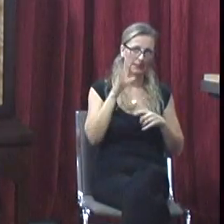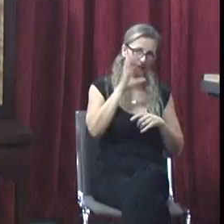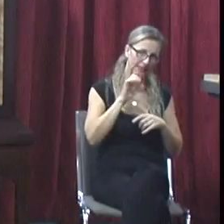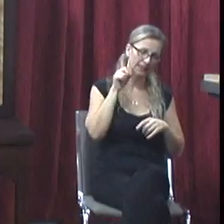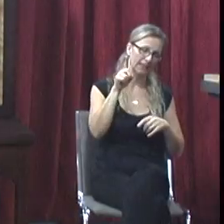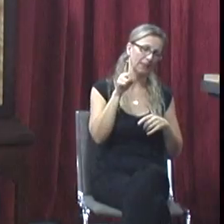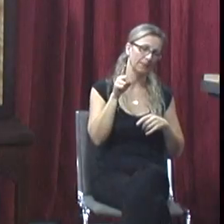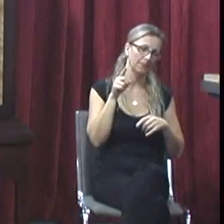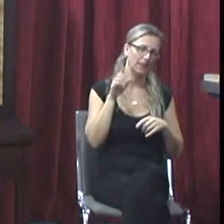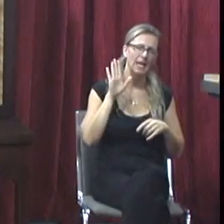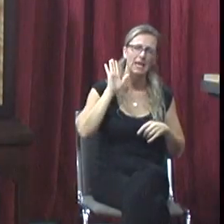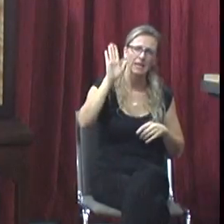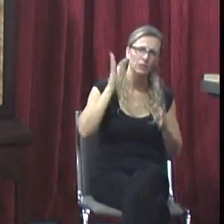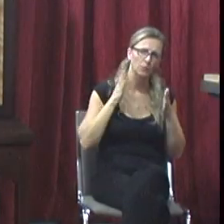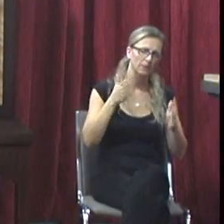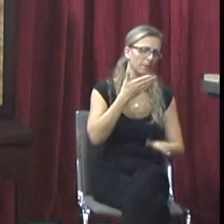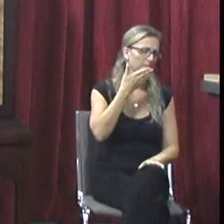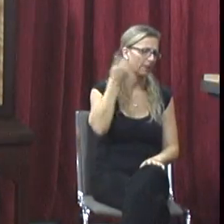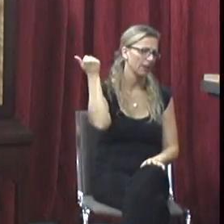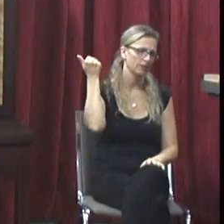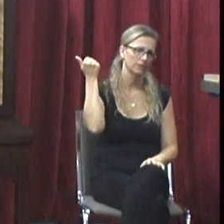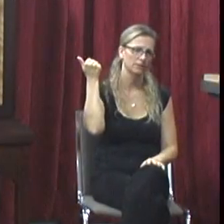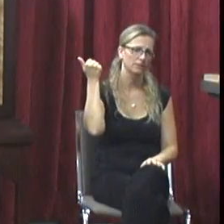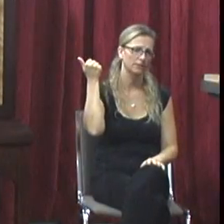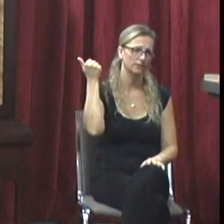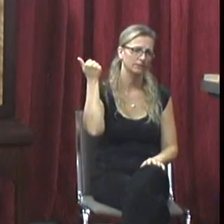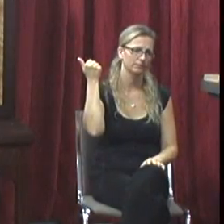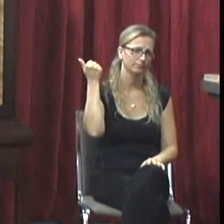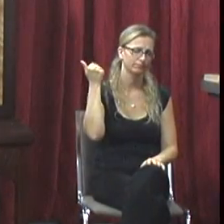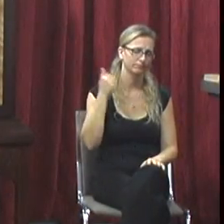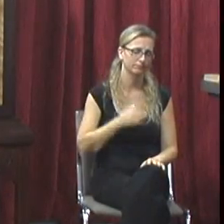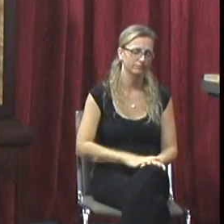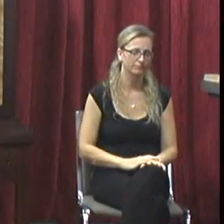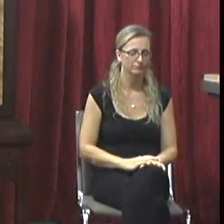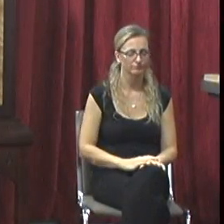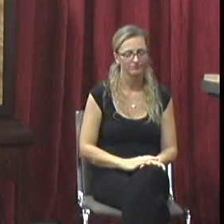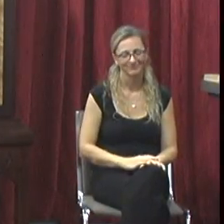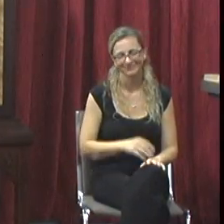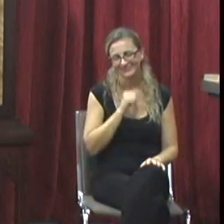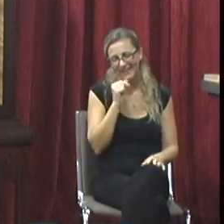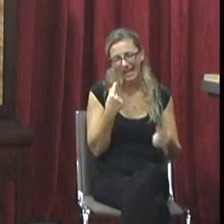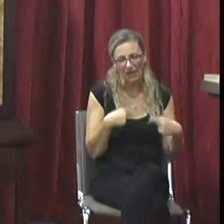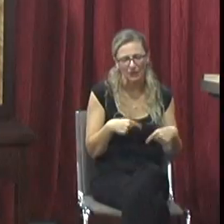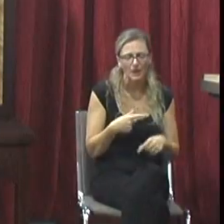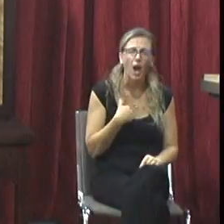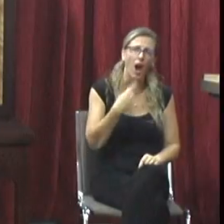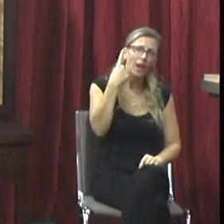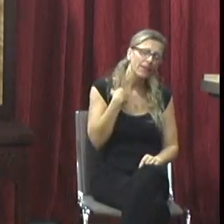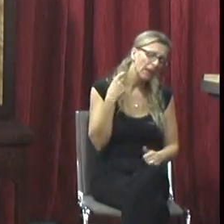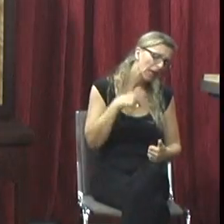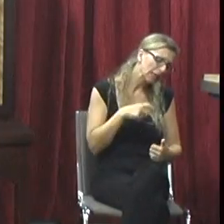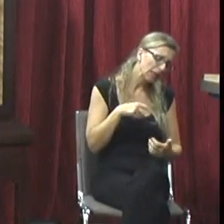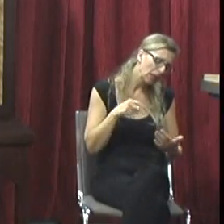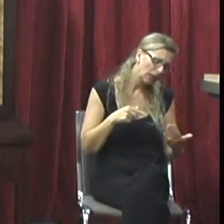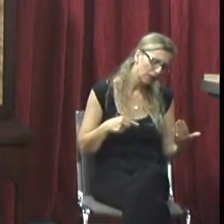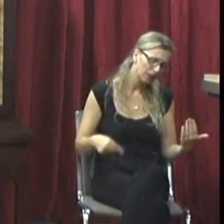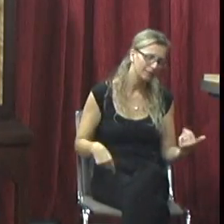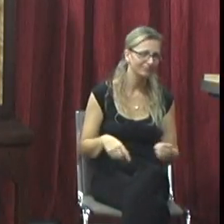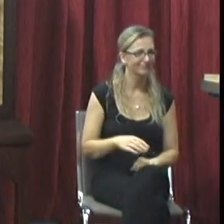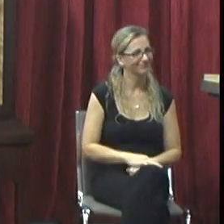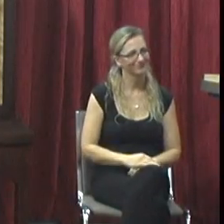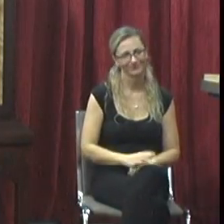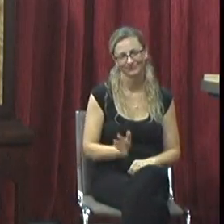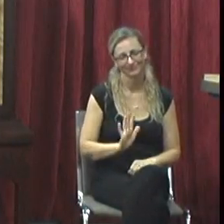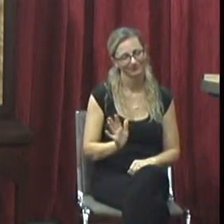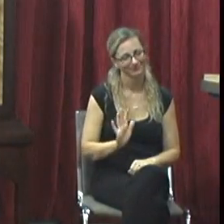he knows what's best for us. Oh, but God, I really think I need this. And God's leading you down a path that's not going to